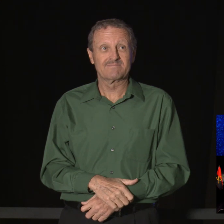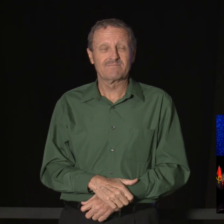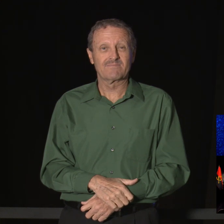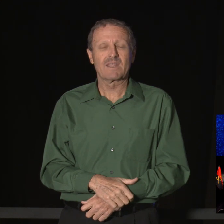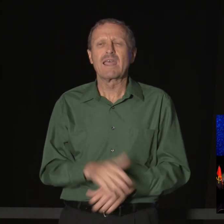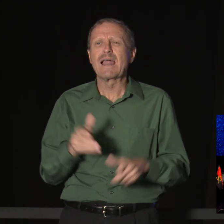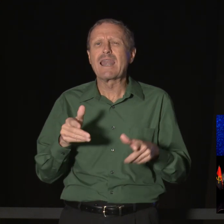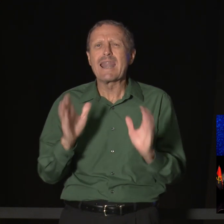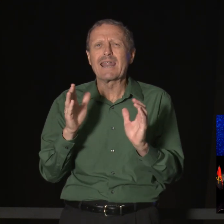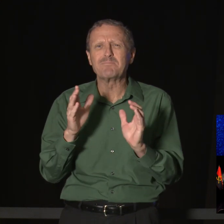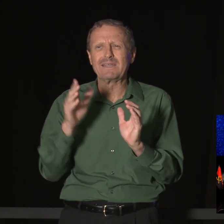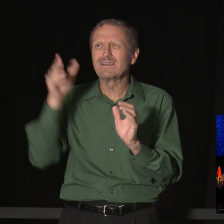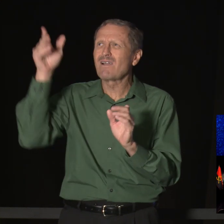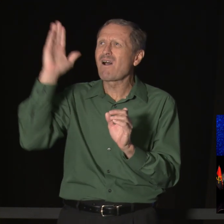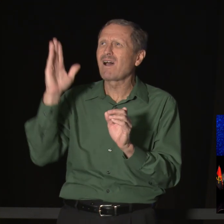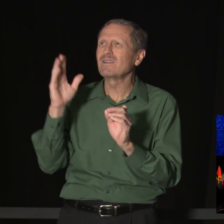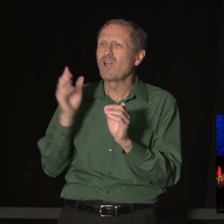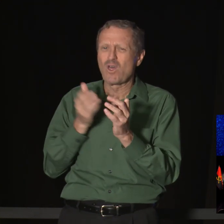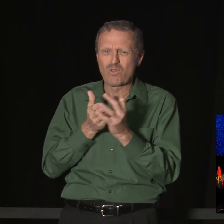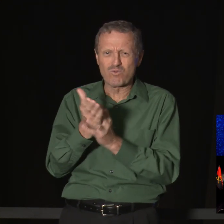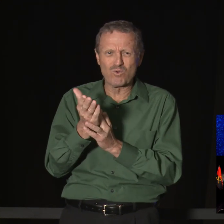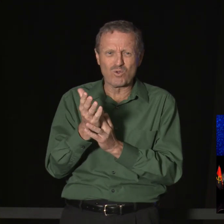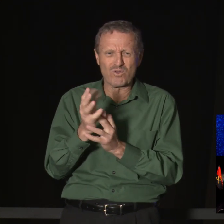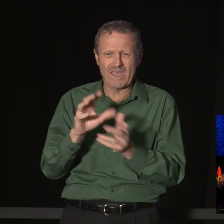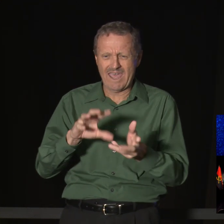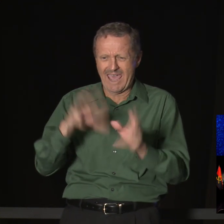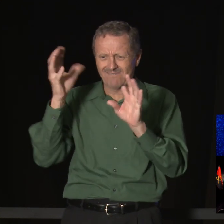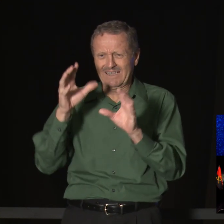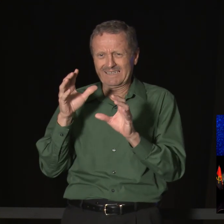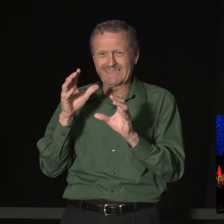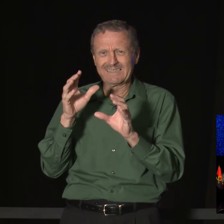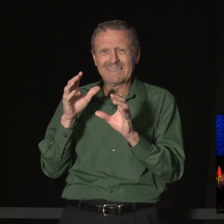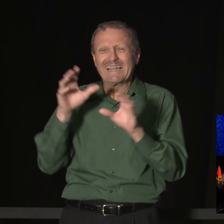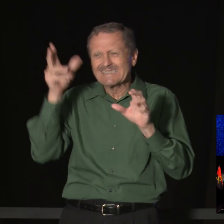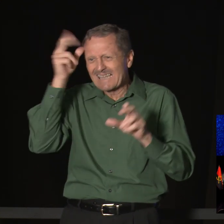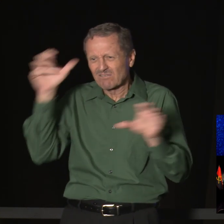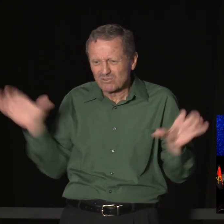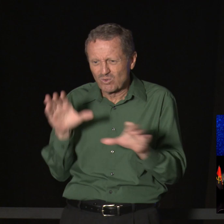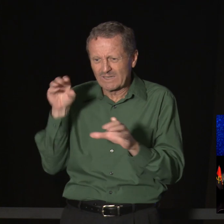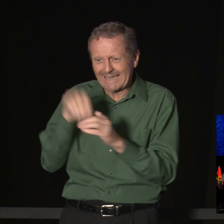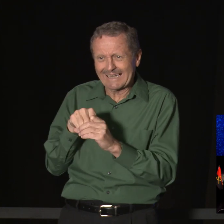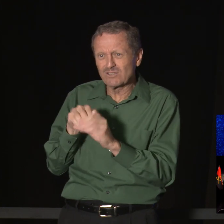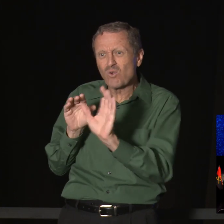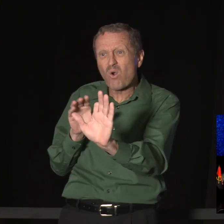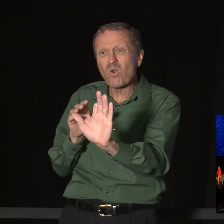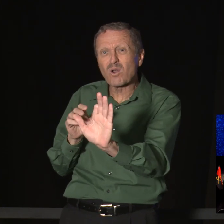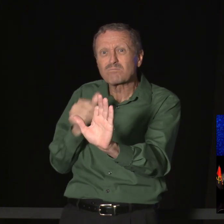So let it be, O God, through the havoc that the devil is wreaking in our personal and in our church,